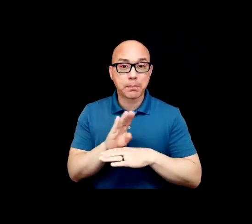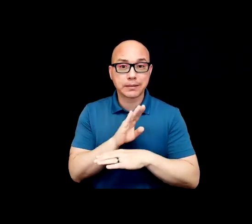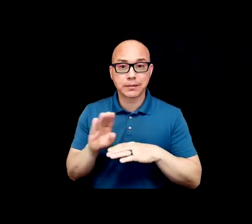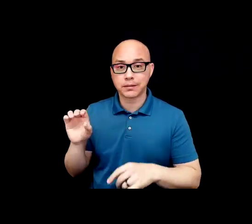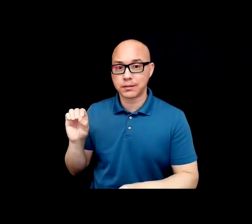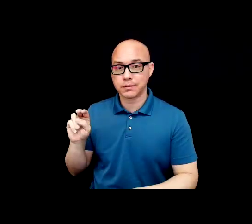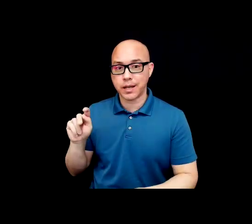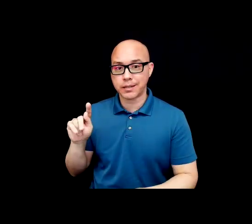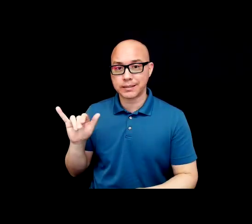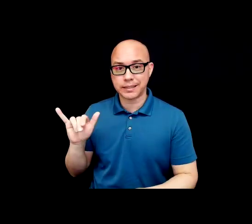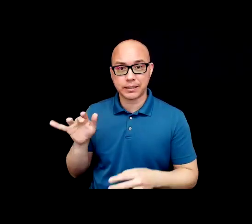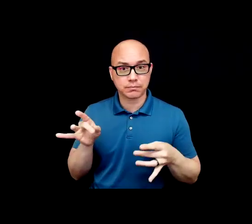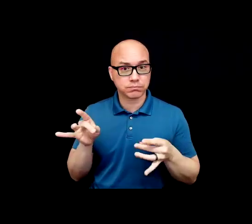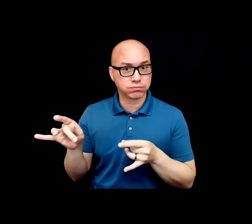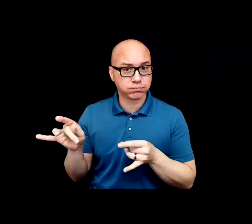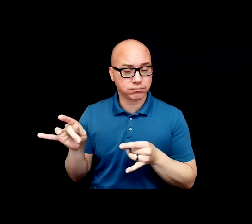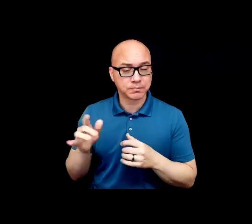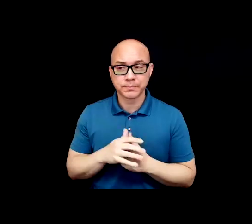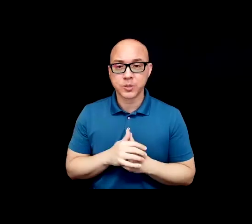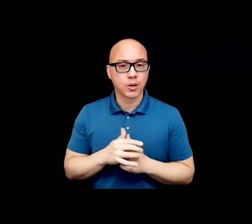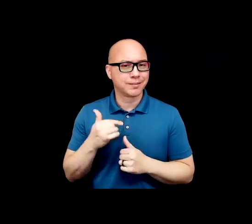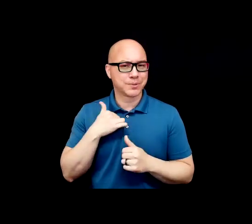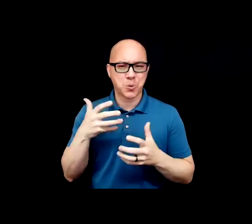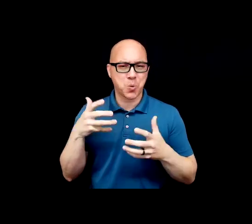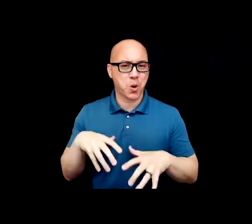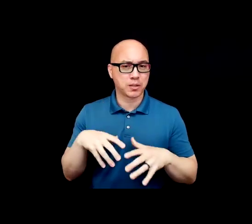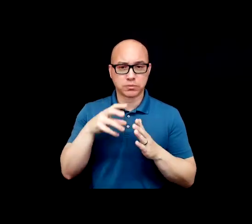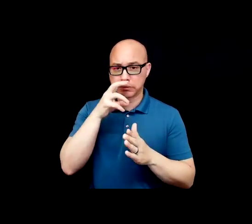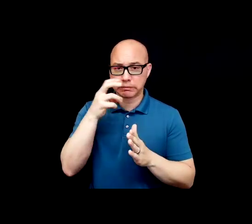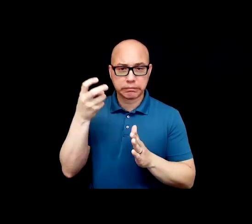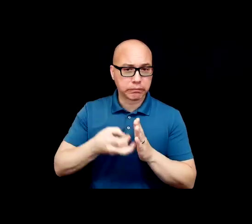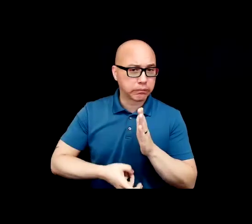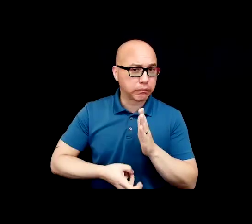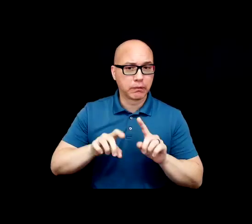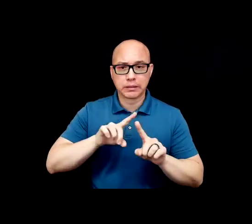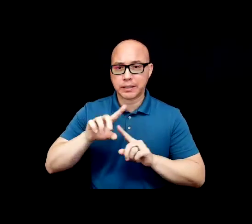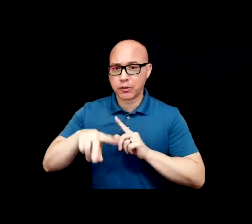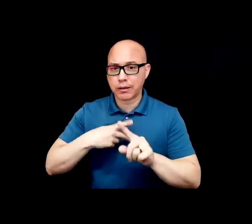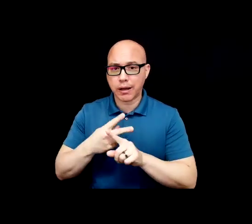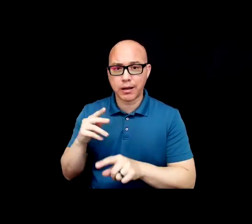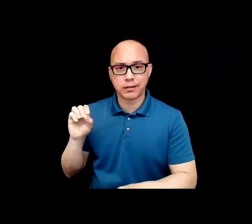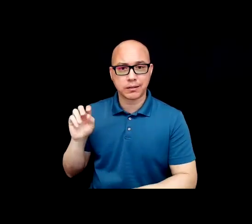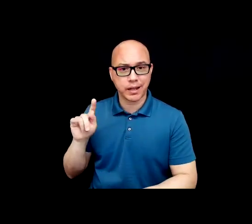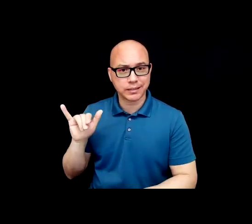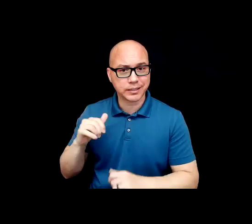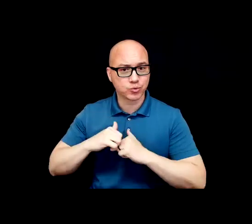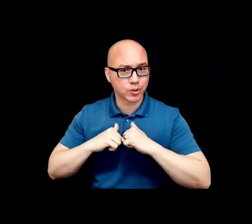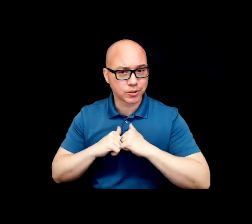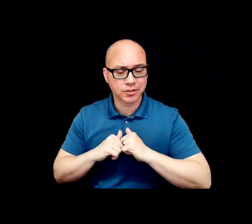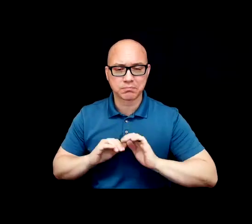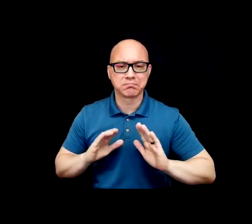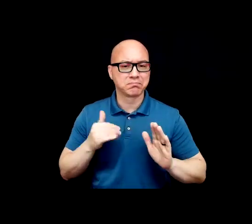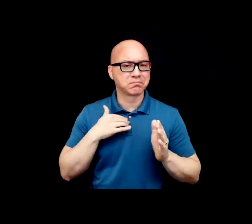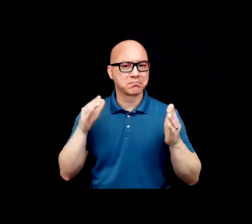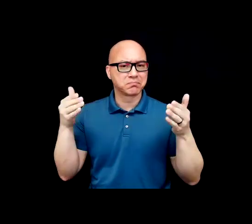get into any further into the weeds on the different types of entity structures. And I will